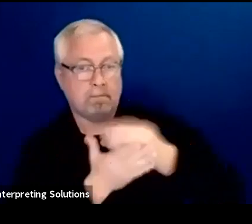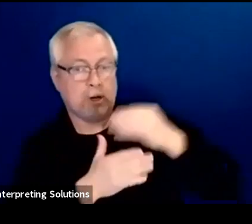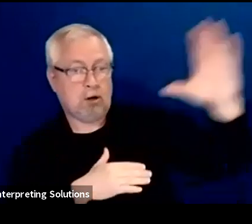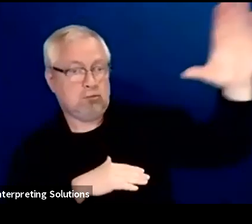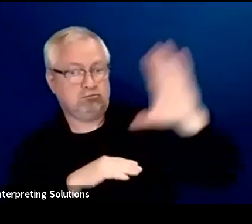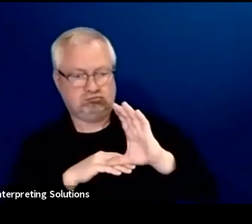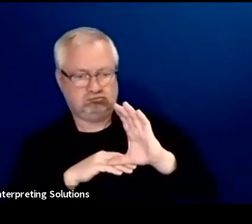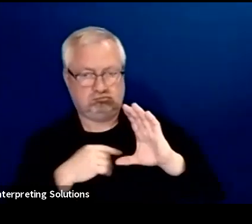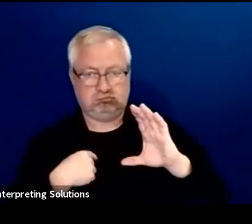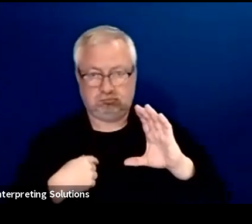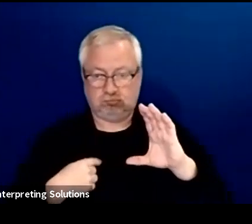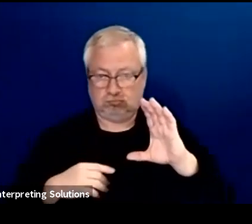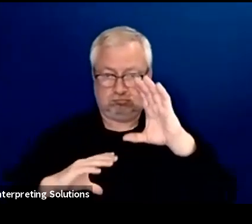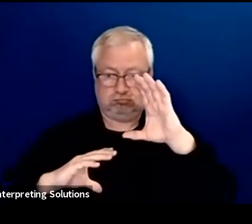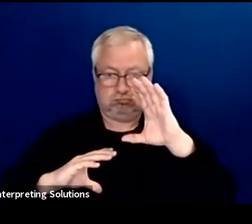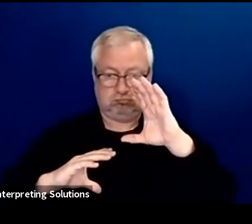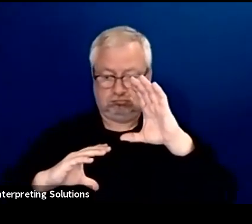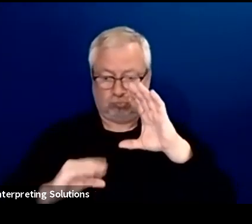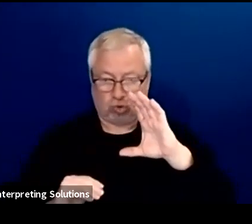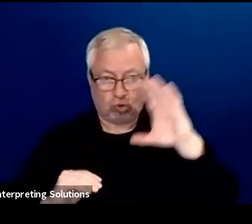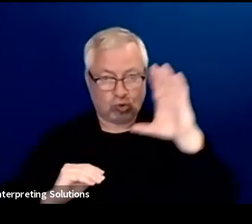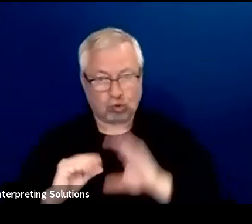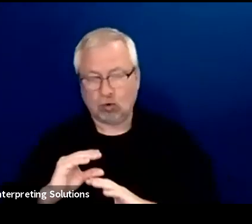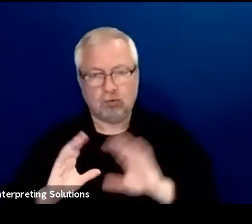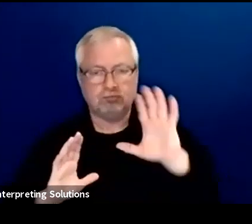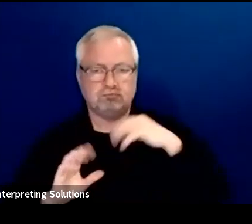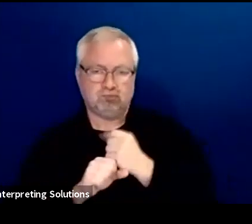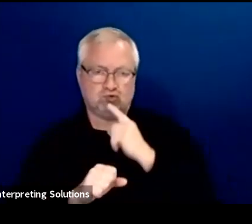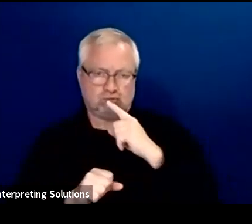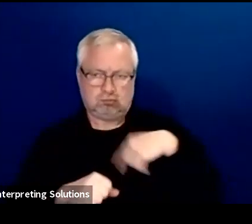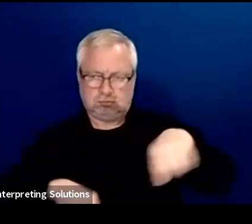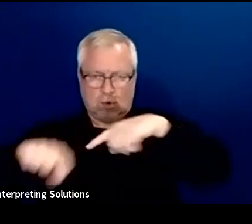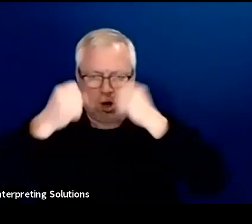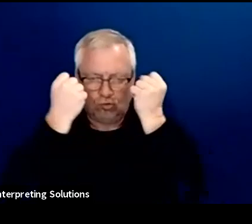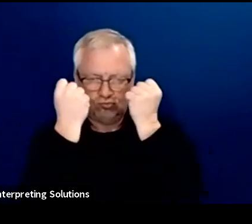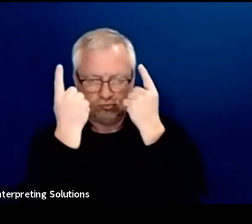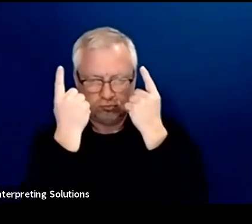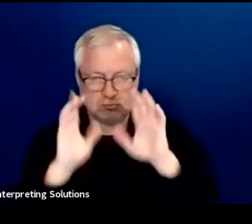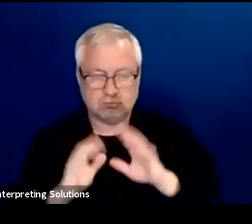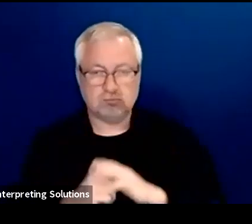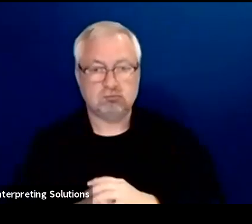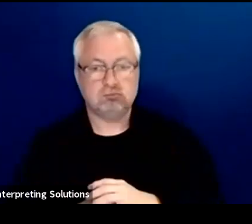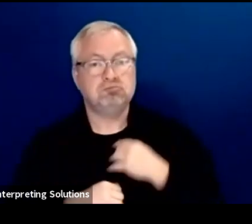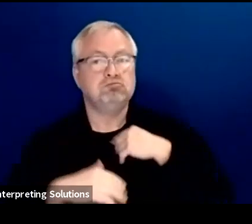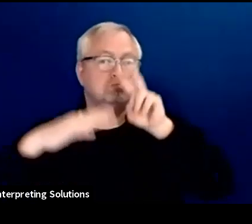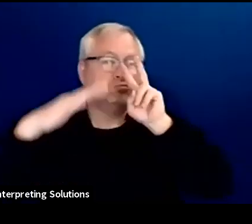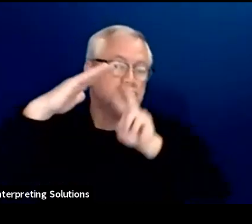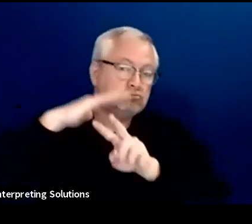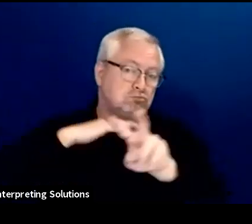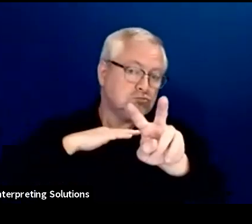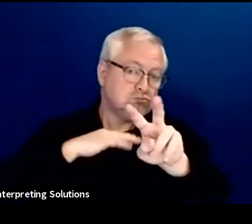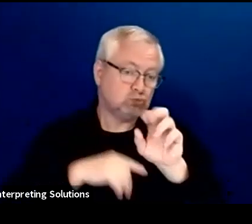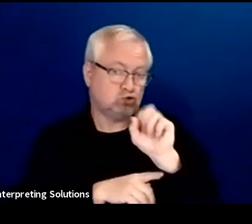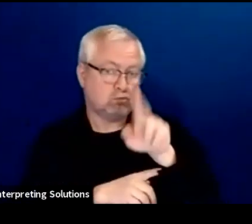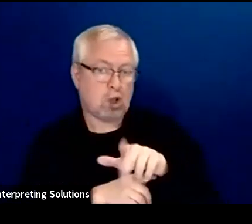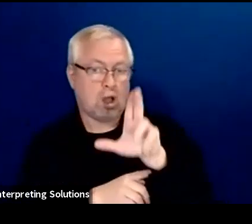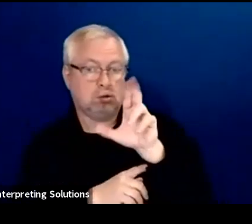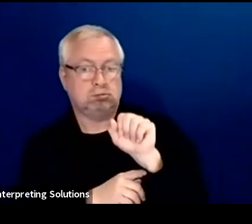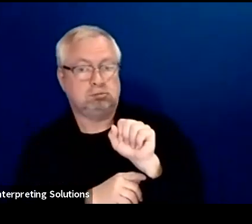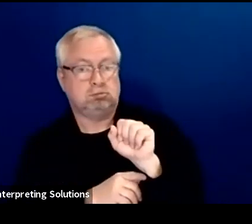are understanding the projections for the coming year are what the surplus was based on revenues as they were coming in and our